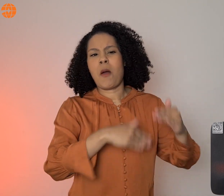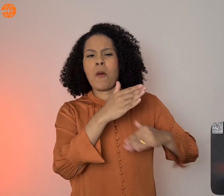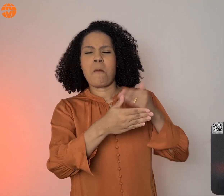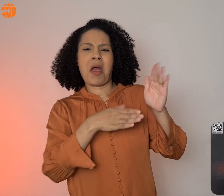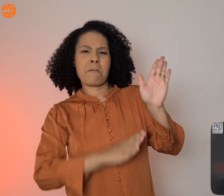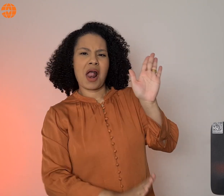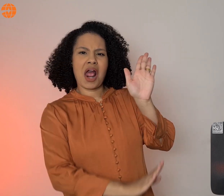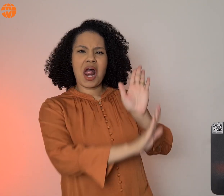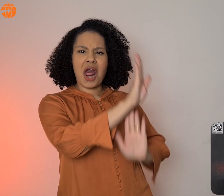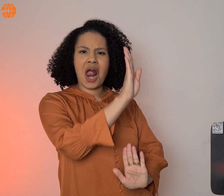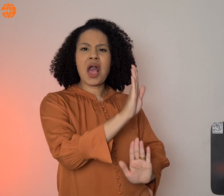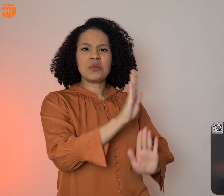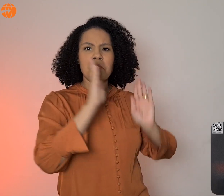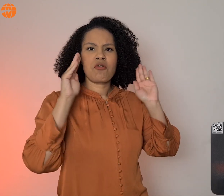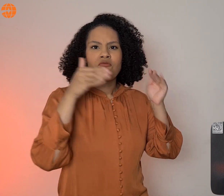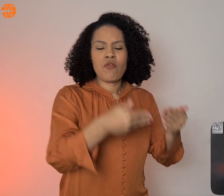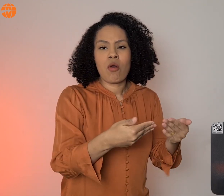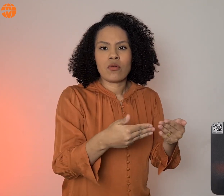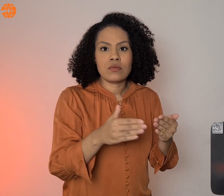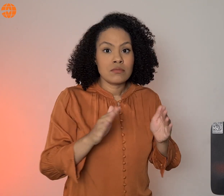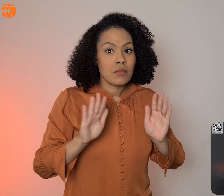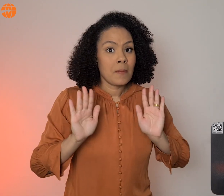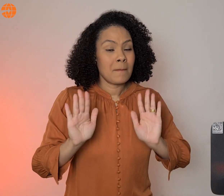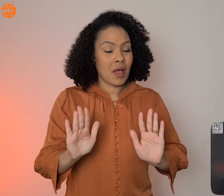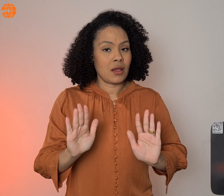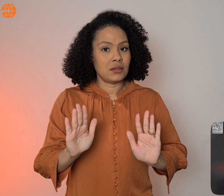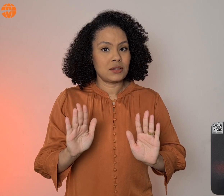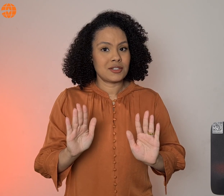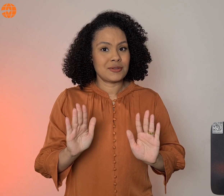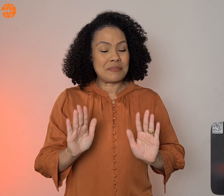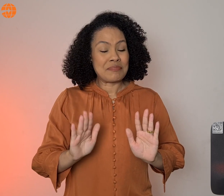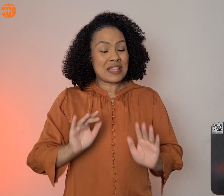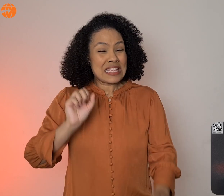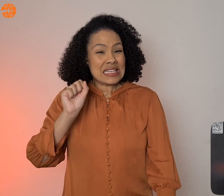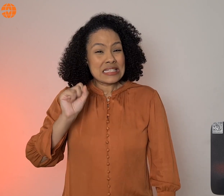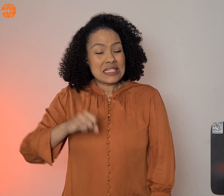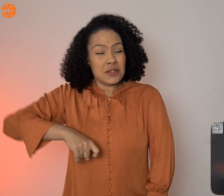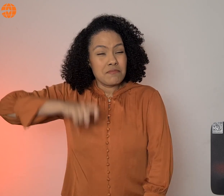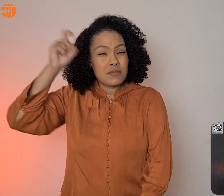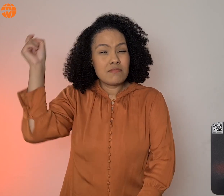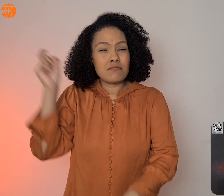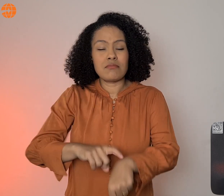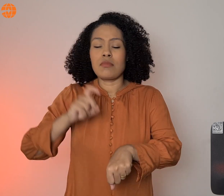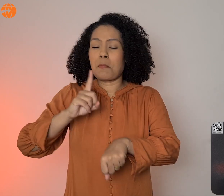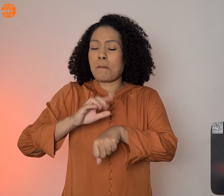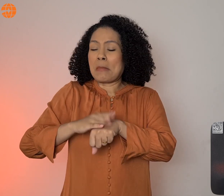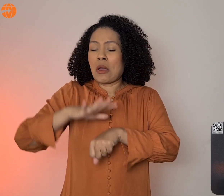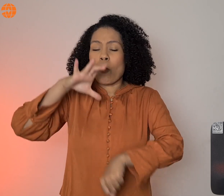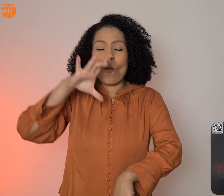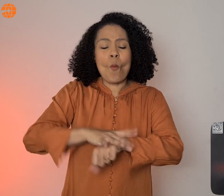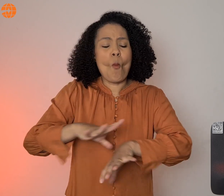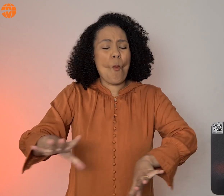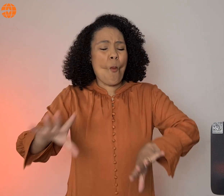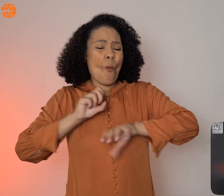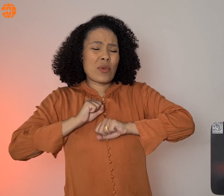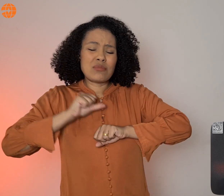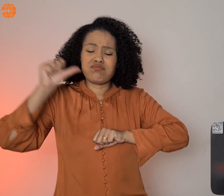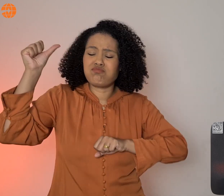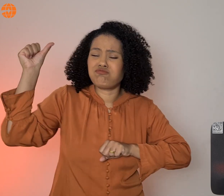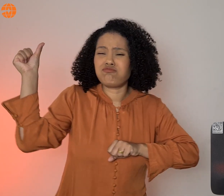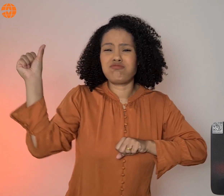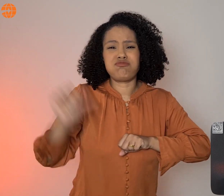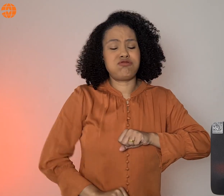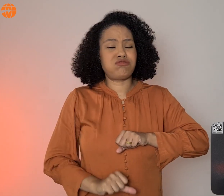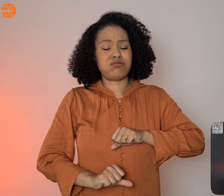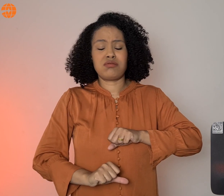nossa tecnologia médica e os avanços que nós tivemos. But whenever you get sick, get really sick, or when you have to go to the emergency room, Mas todas as vezes que